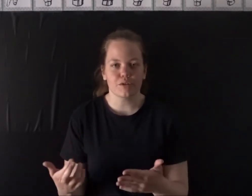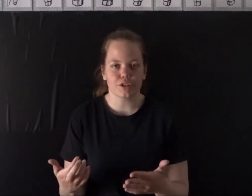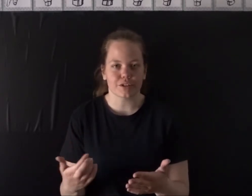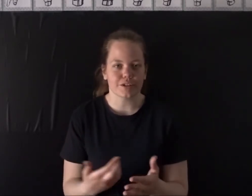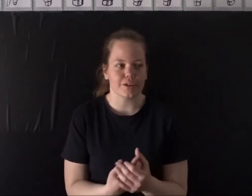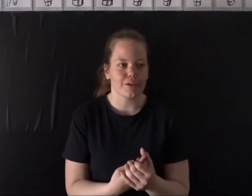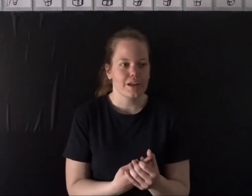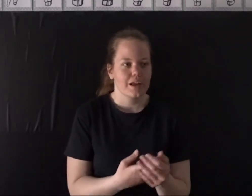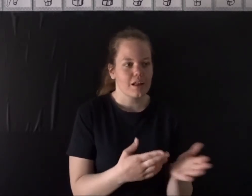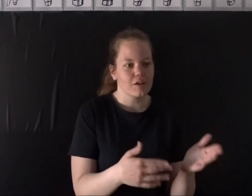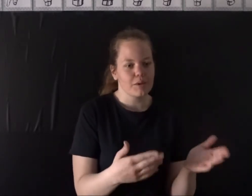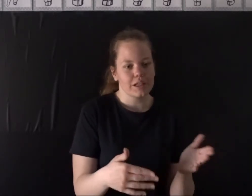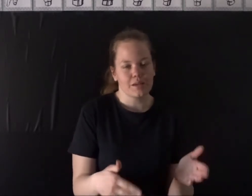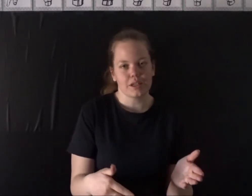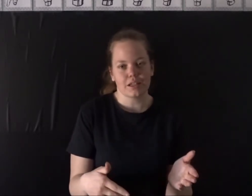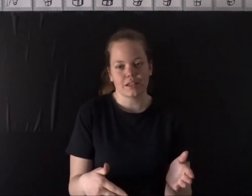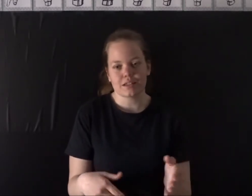emotions. So hello, my name is,